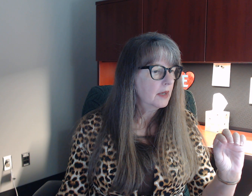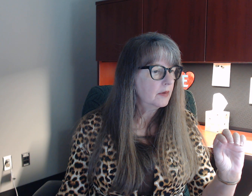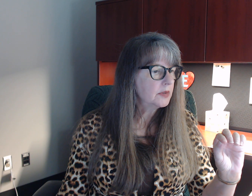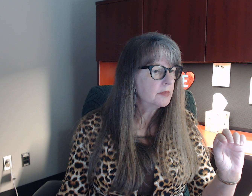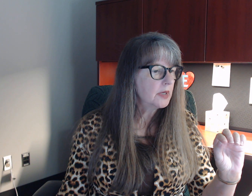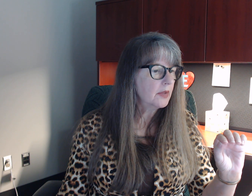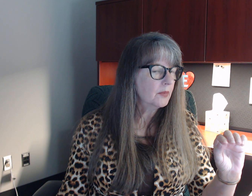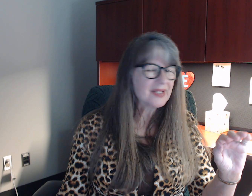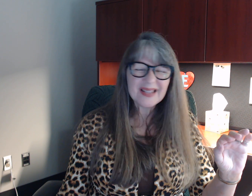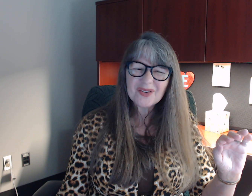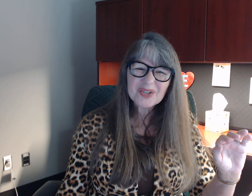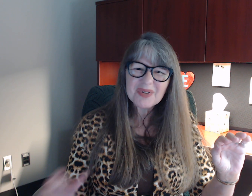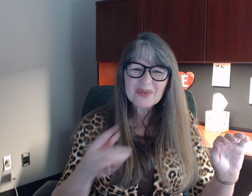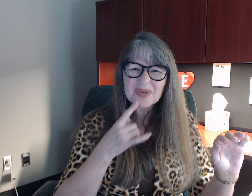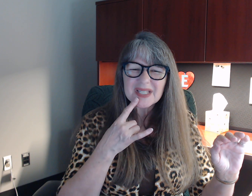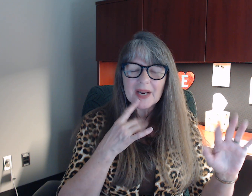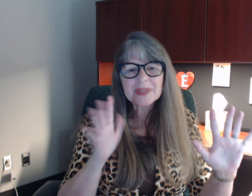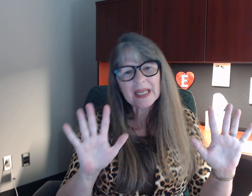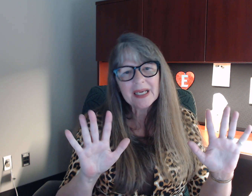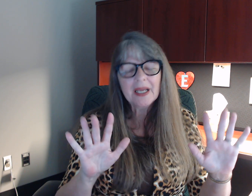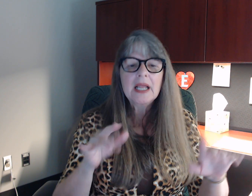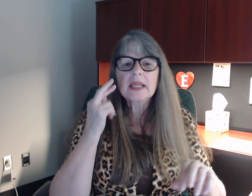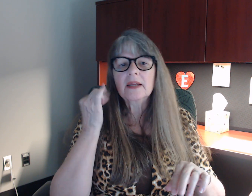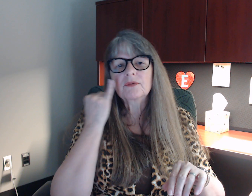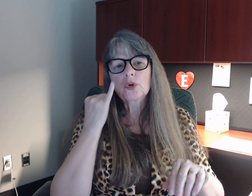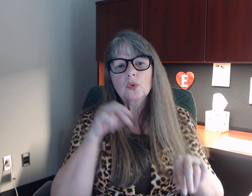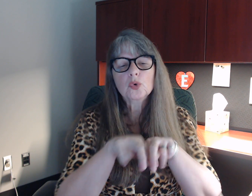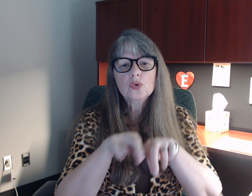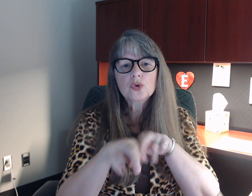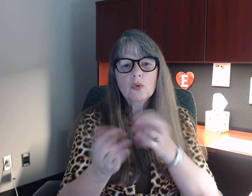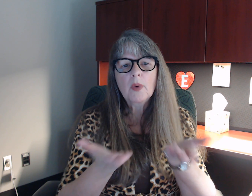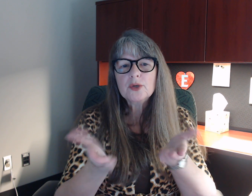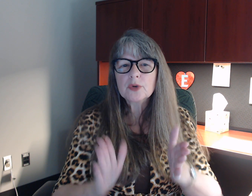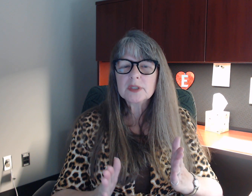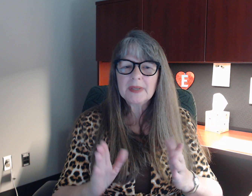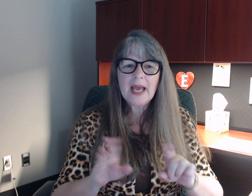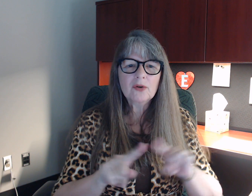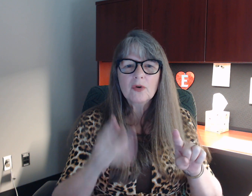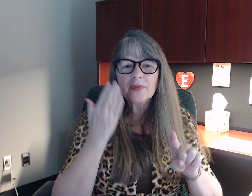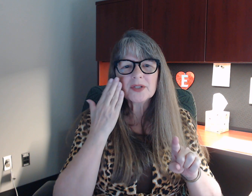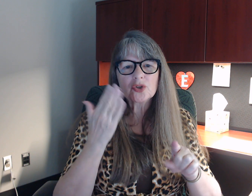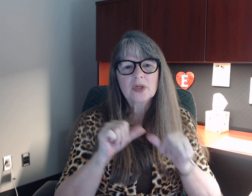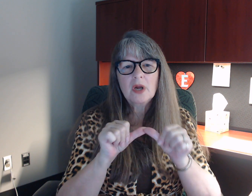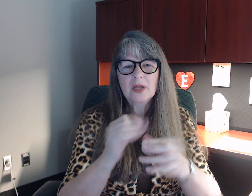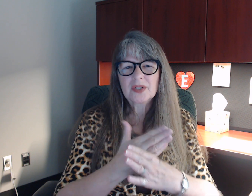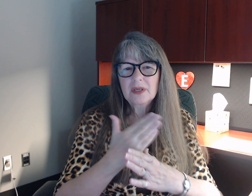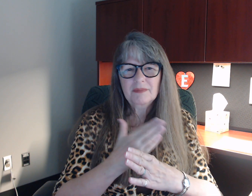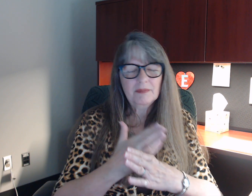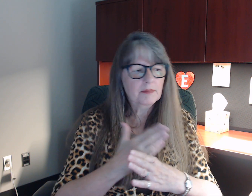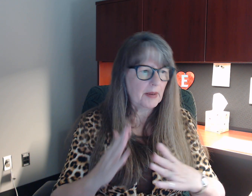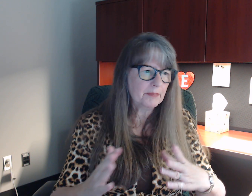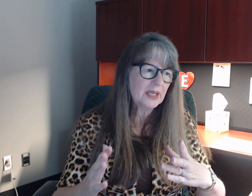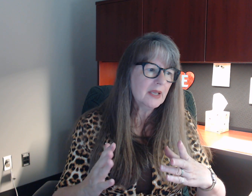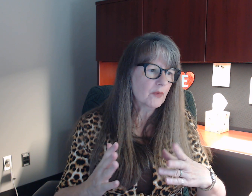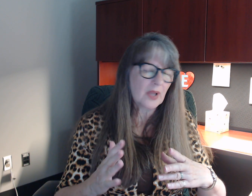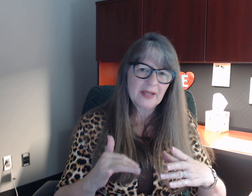there's some other ones. There's some other ones that I was like if you're rude to a waitress, but I don't know if that's just a constant pet peeve or like they're